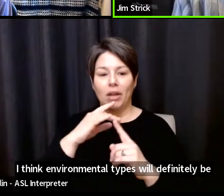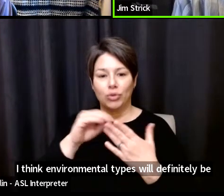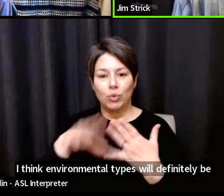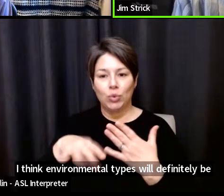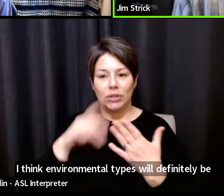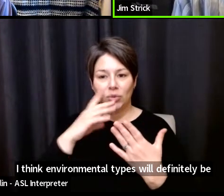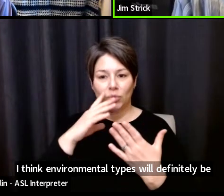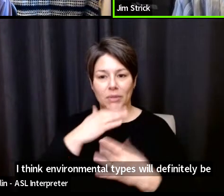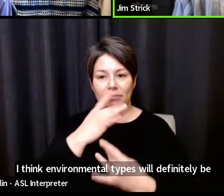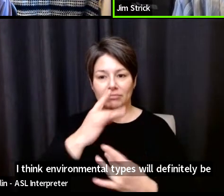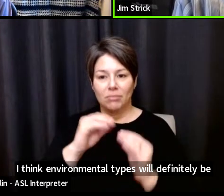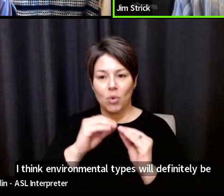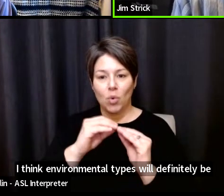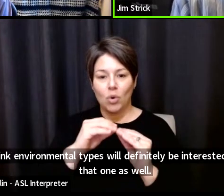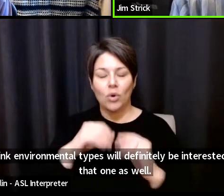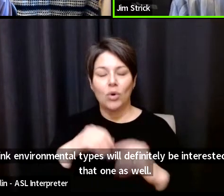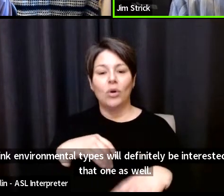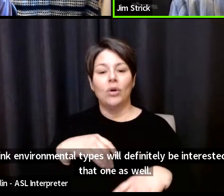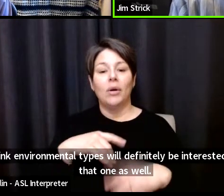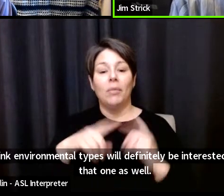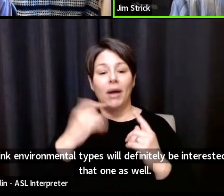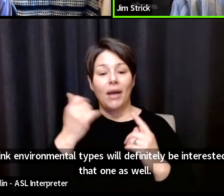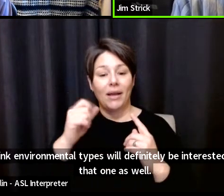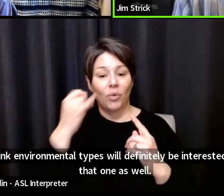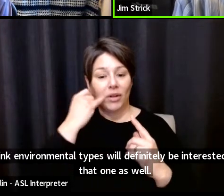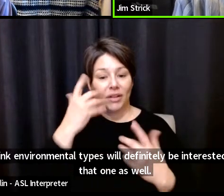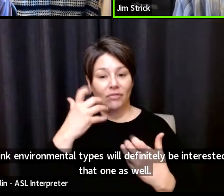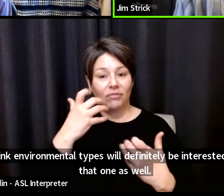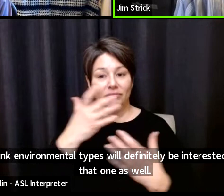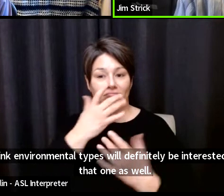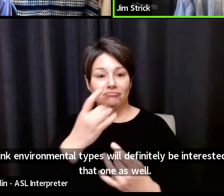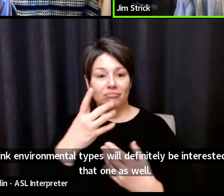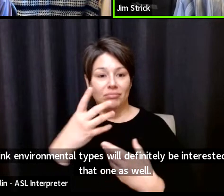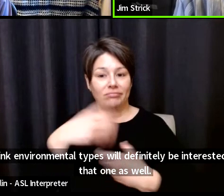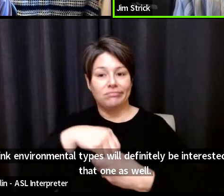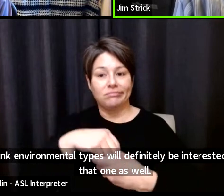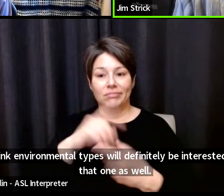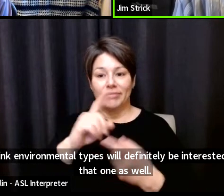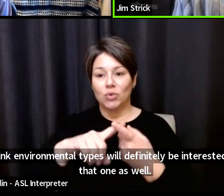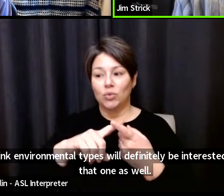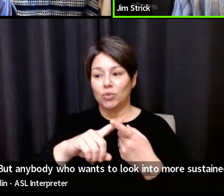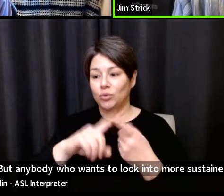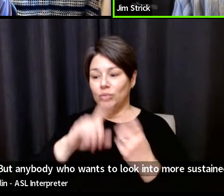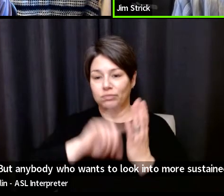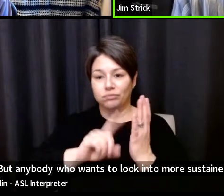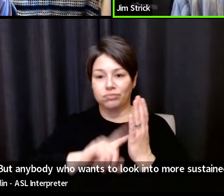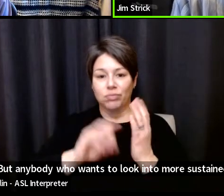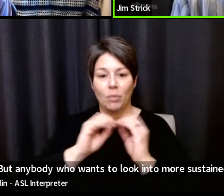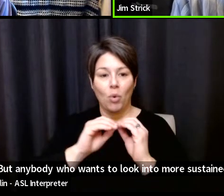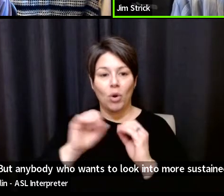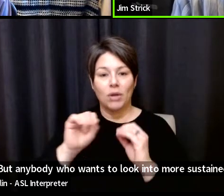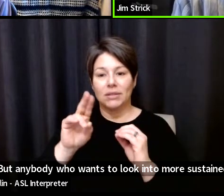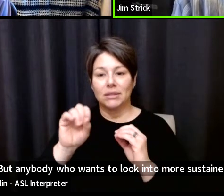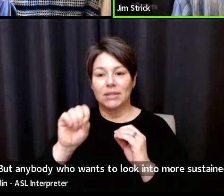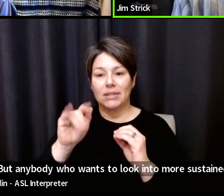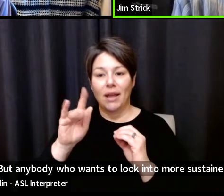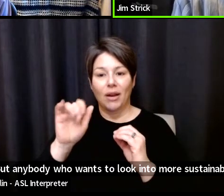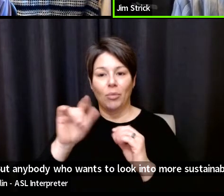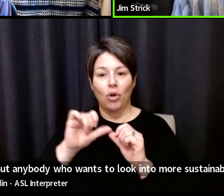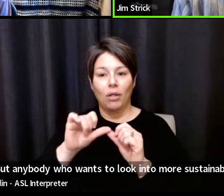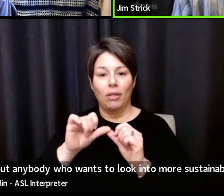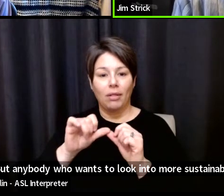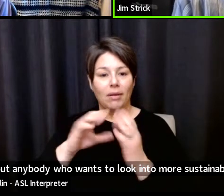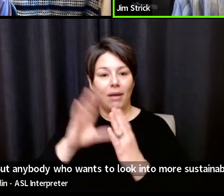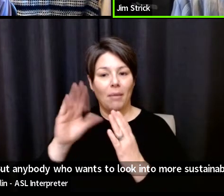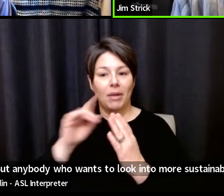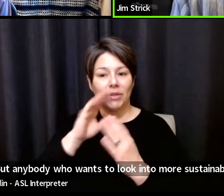that one as well. But anybody who wants to look into more sustainable startup companies probably also